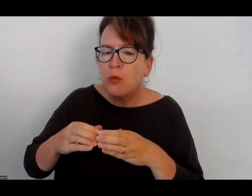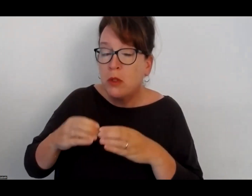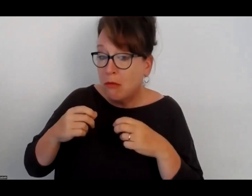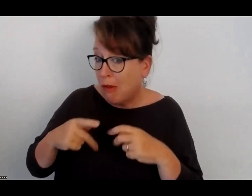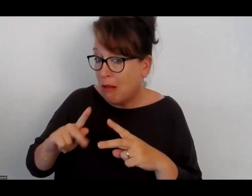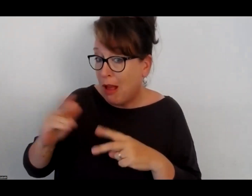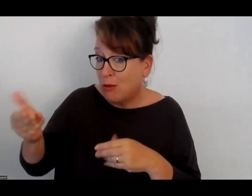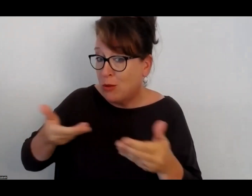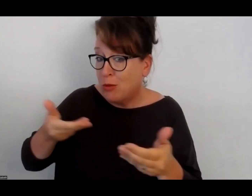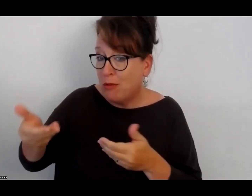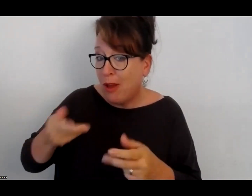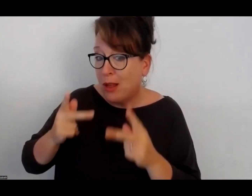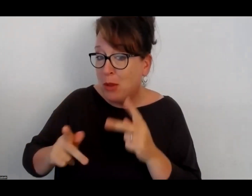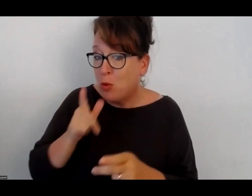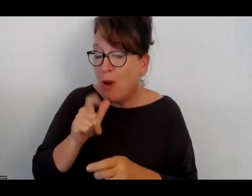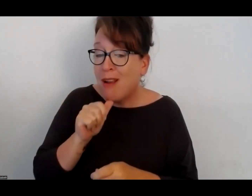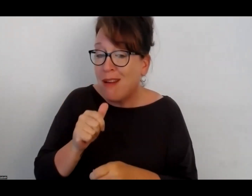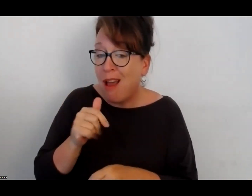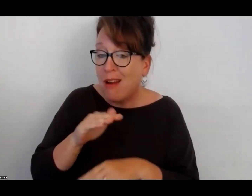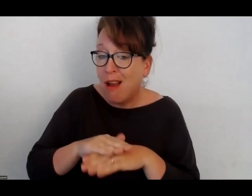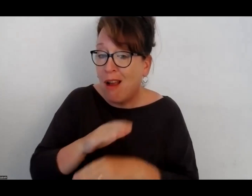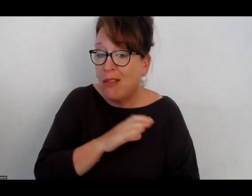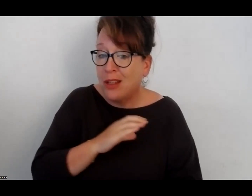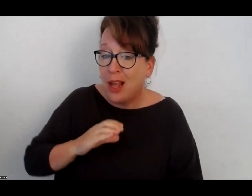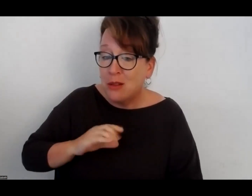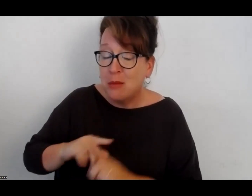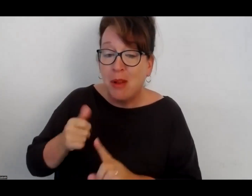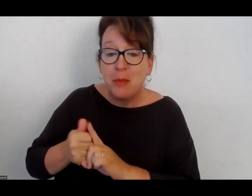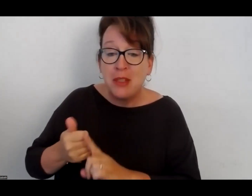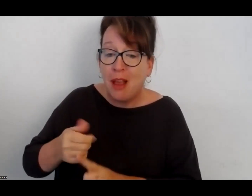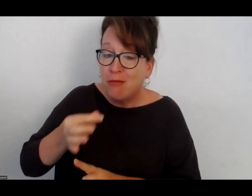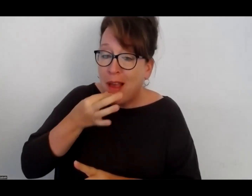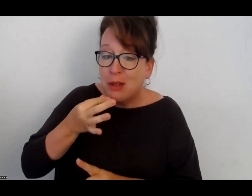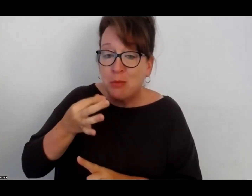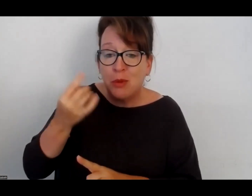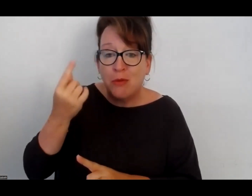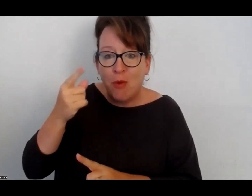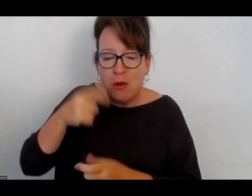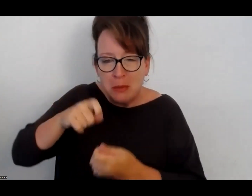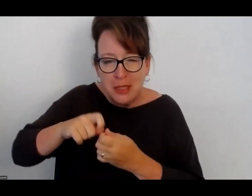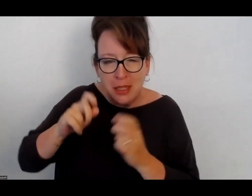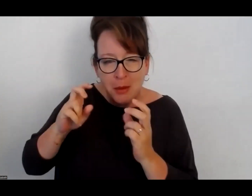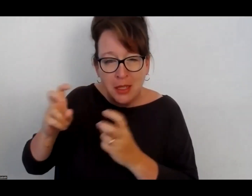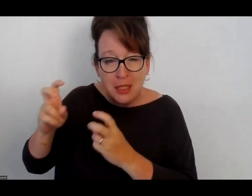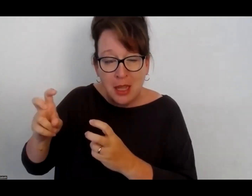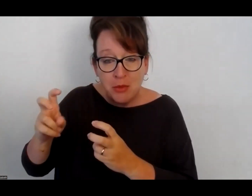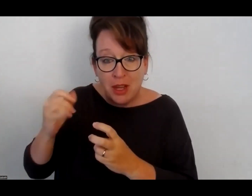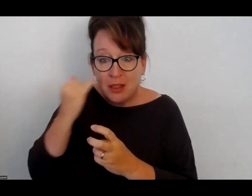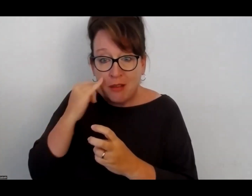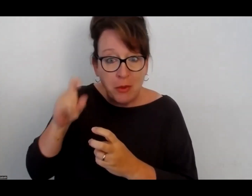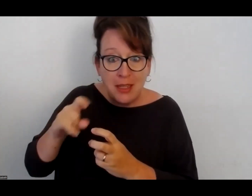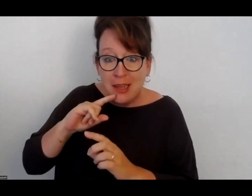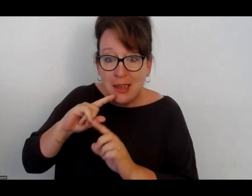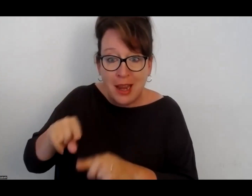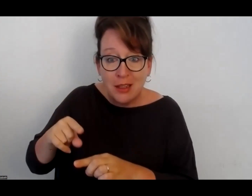who are not on the council who have expertise in a particular subject that where we need an answer to the working